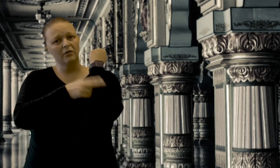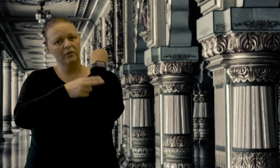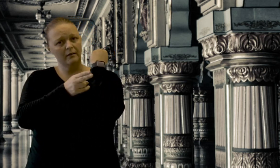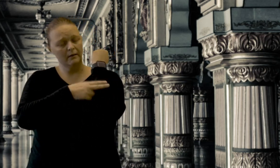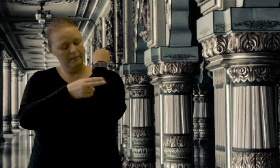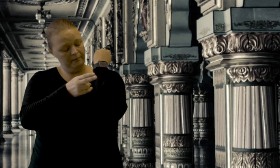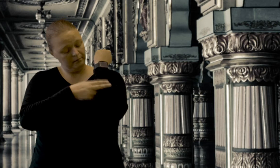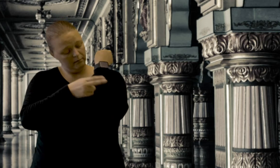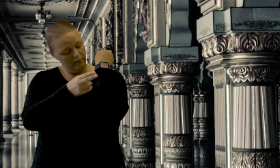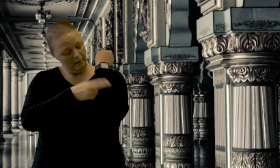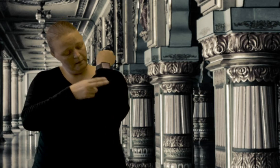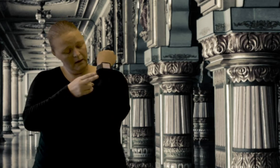first.